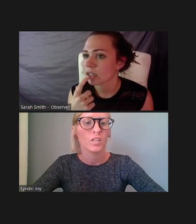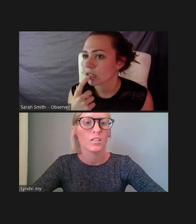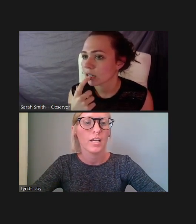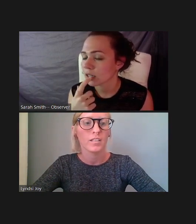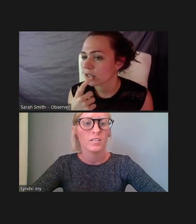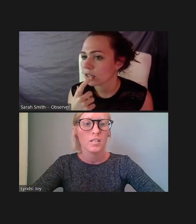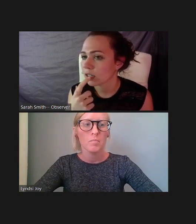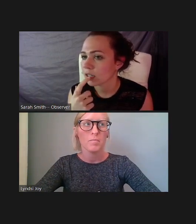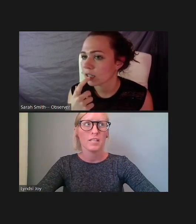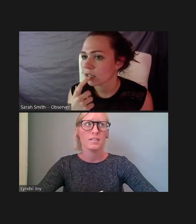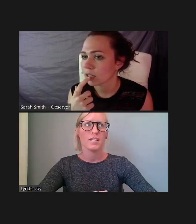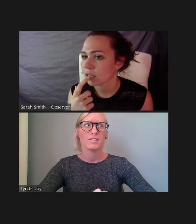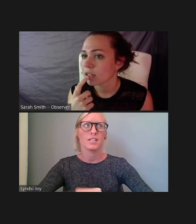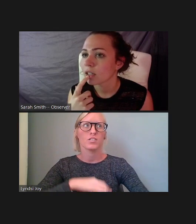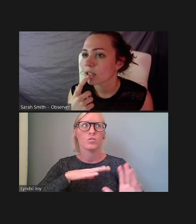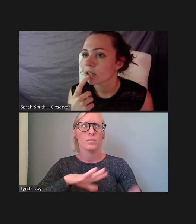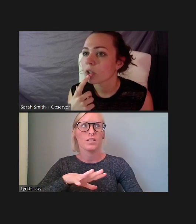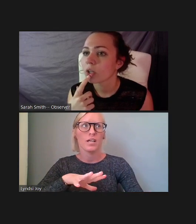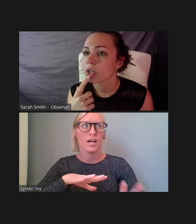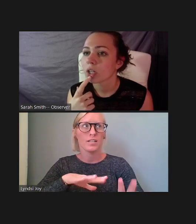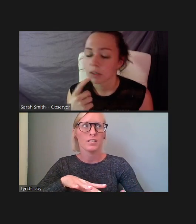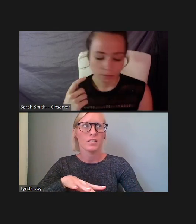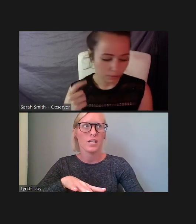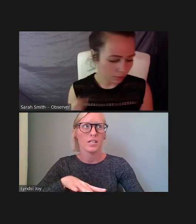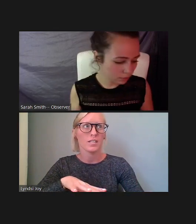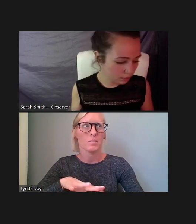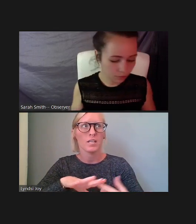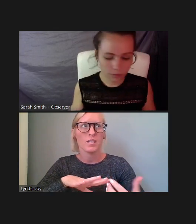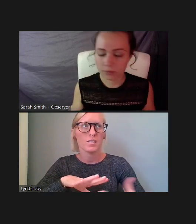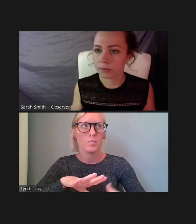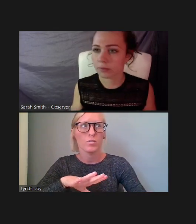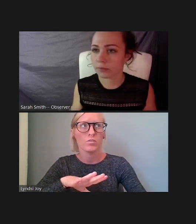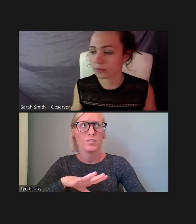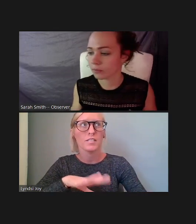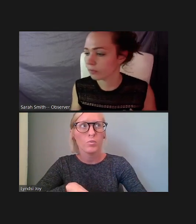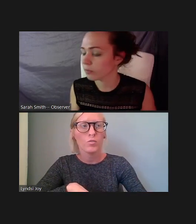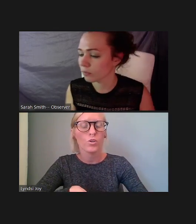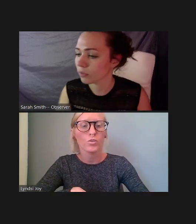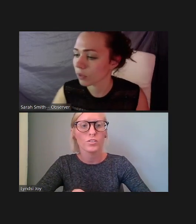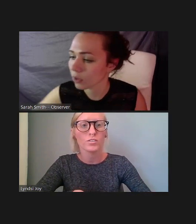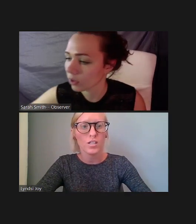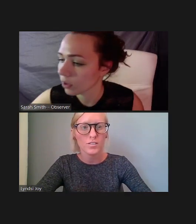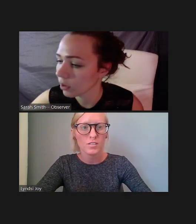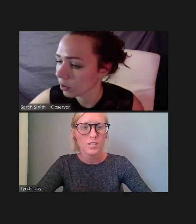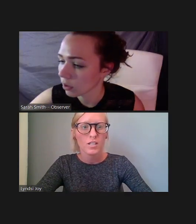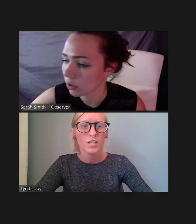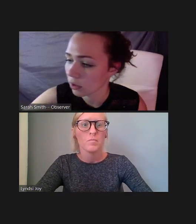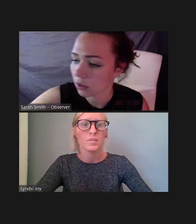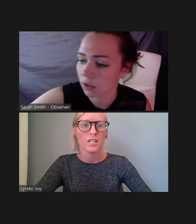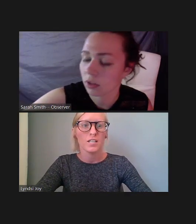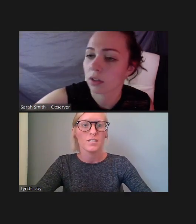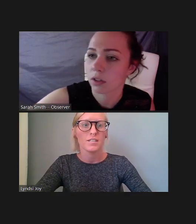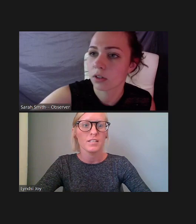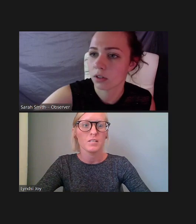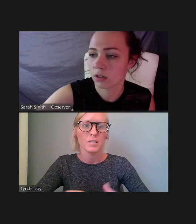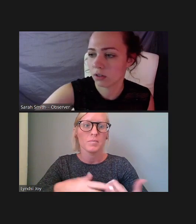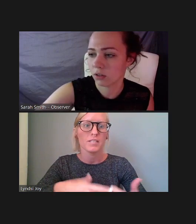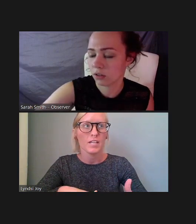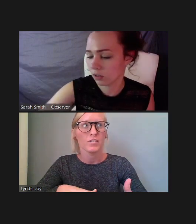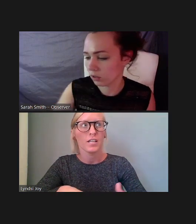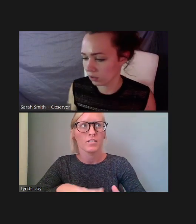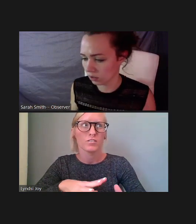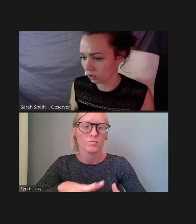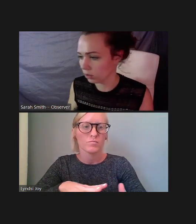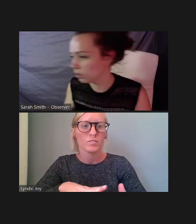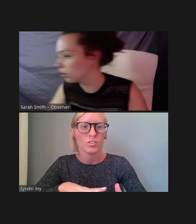about like making things like you'd be ending the sentence like making things simple for older adults because they need to keep